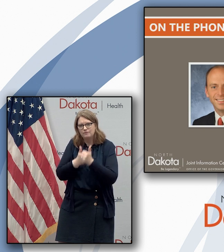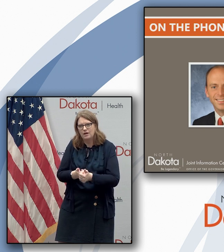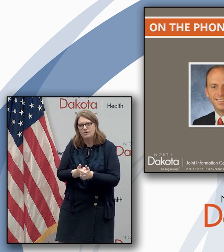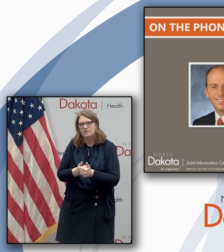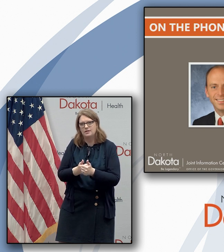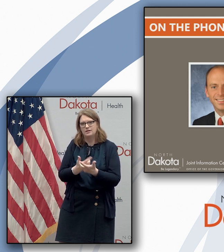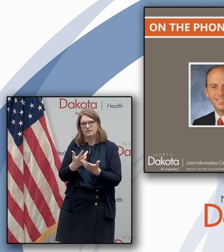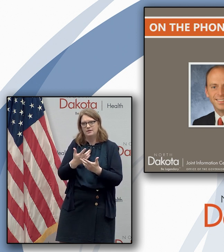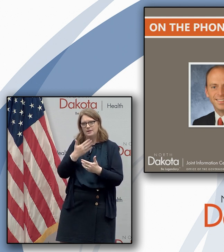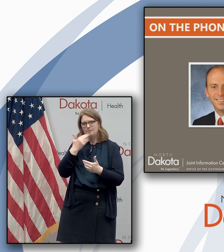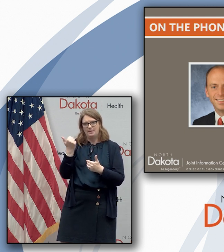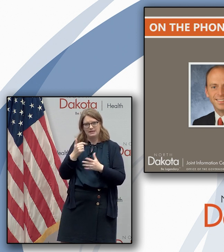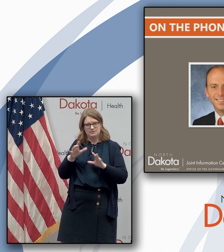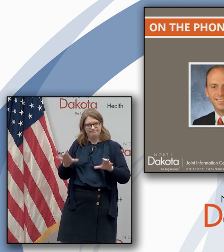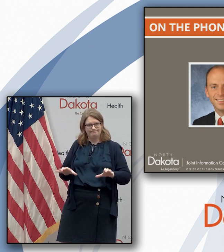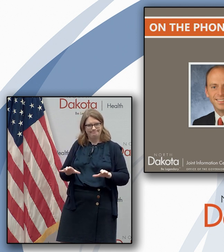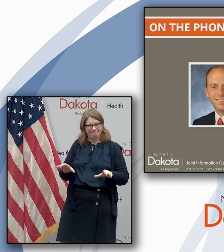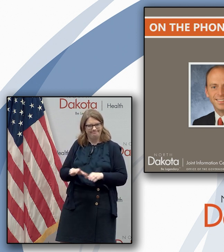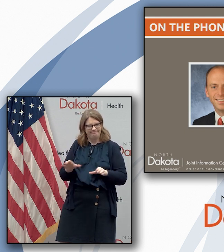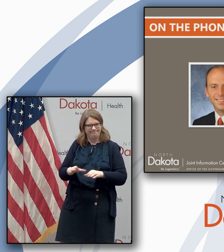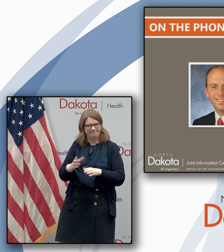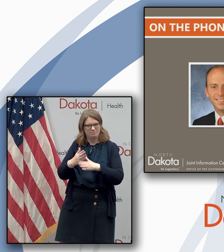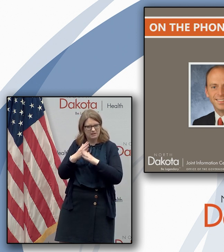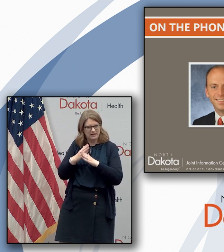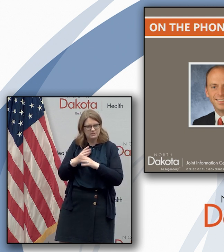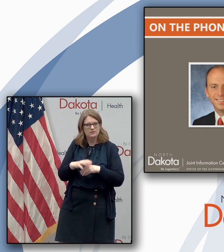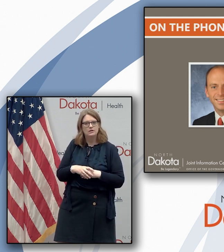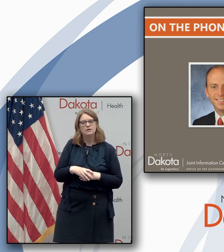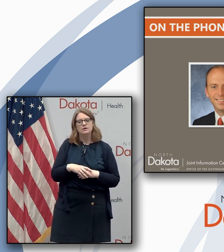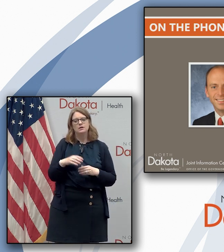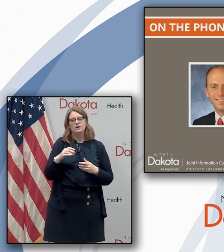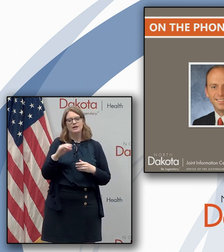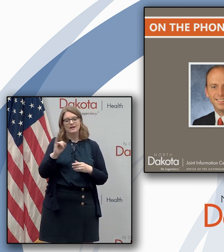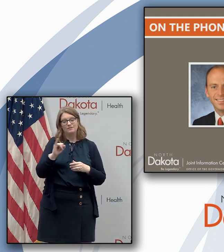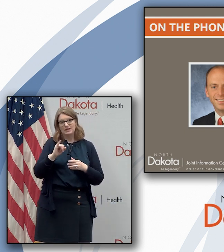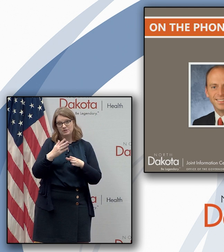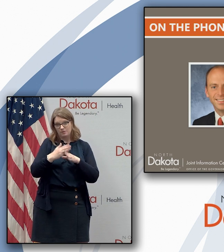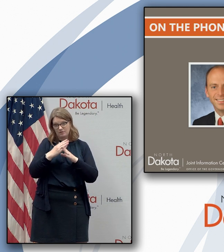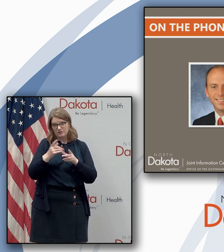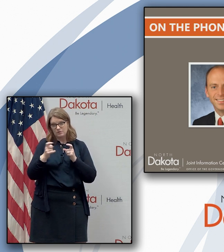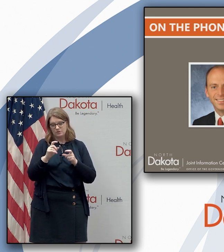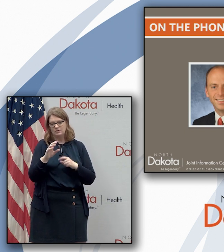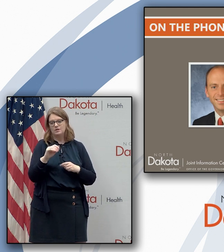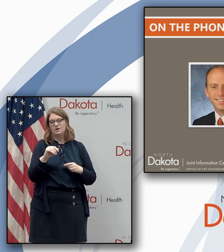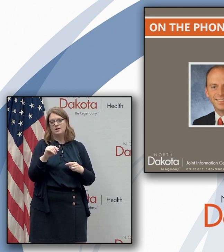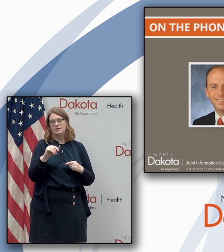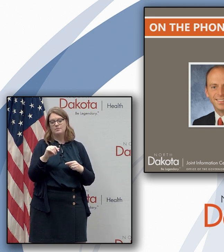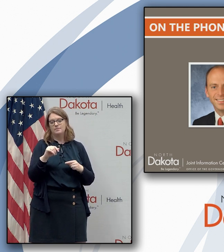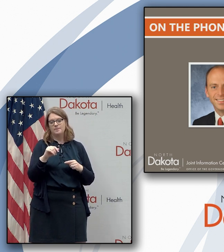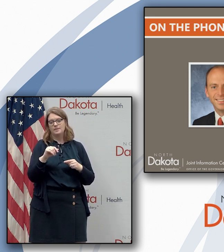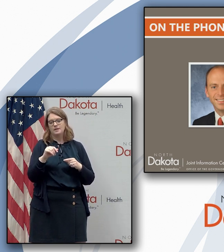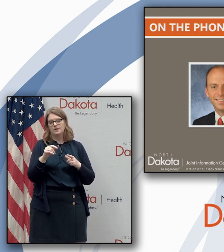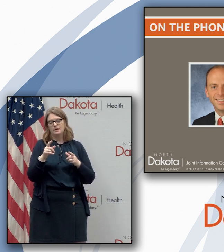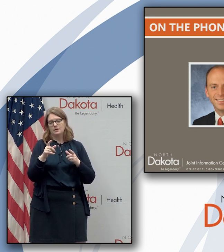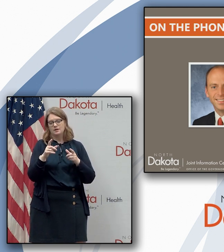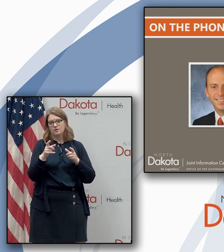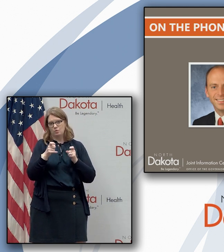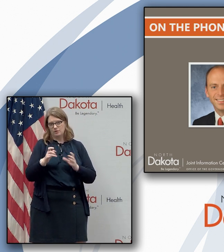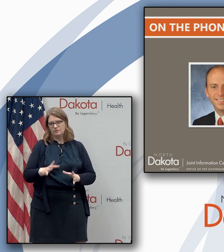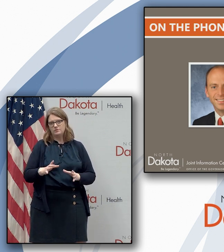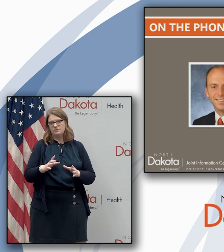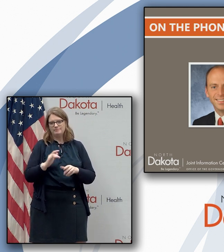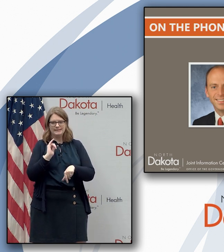possible. The consultation with the Department of Health Infection Prevention Coordinator, Faye Salzer, to implement